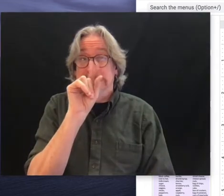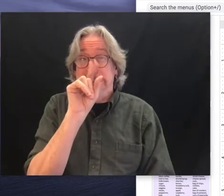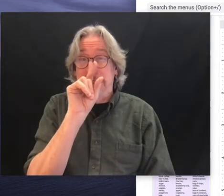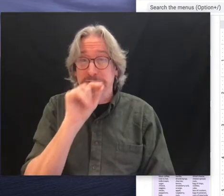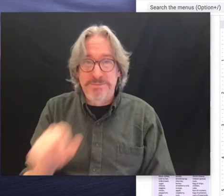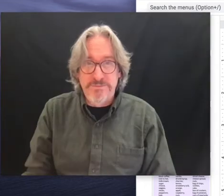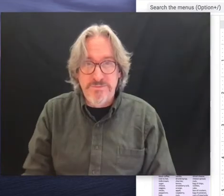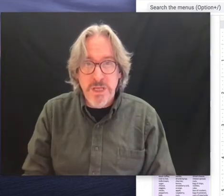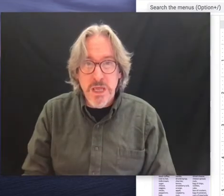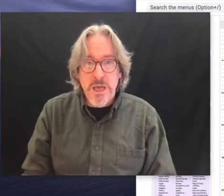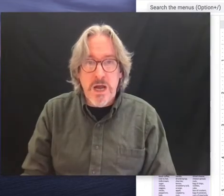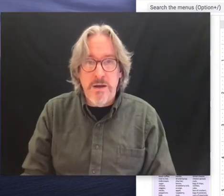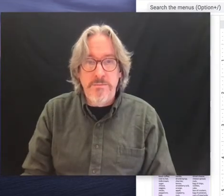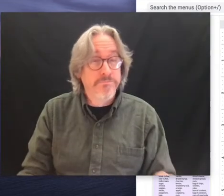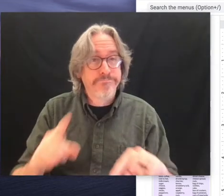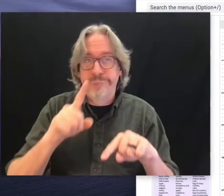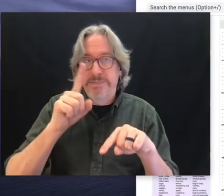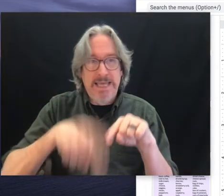Chicken.